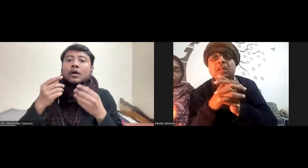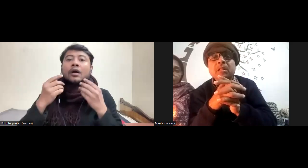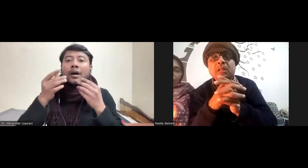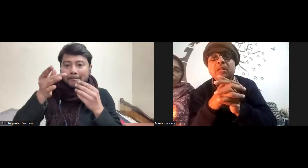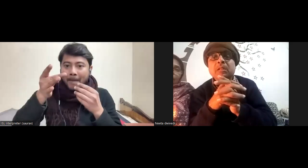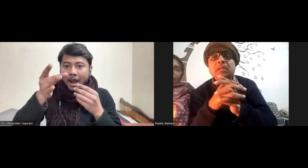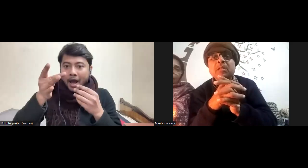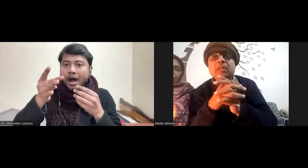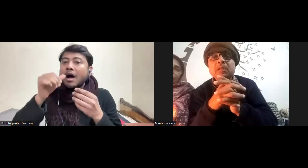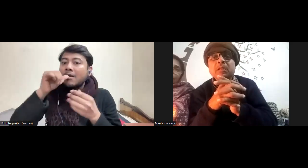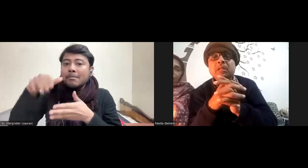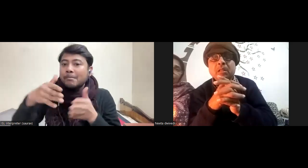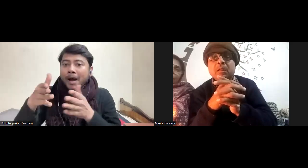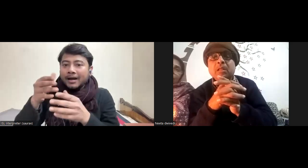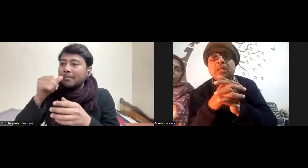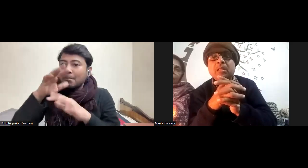ponds are there.